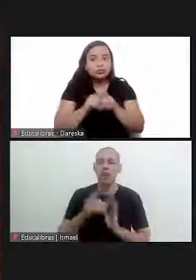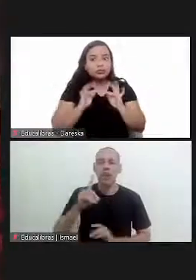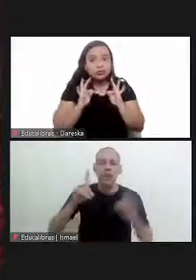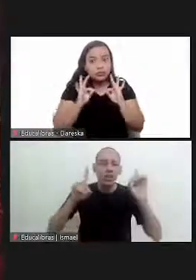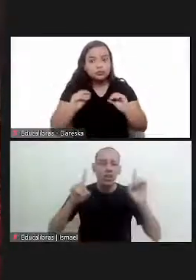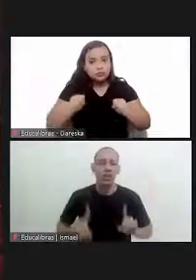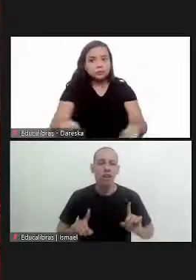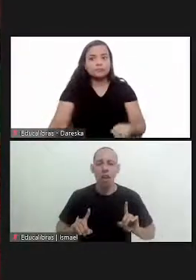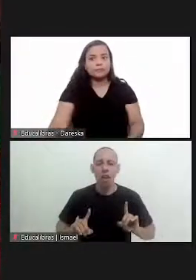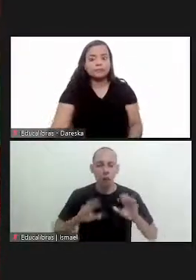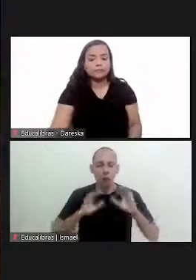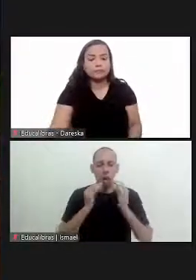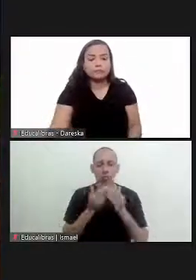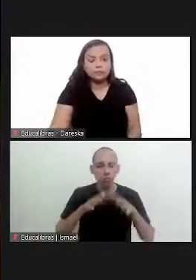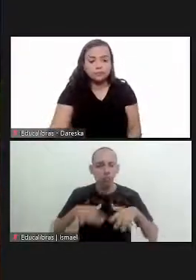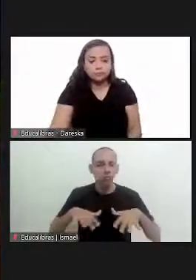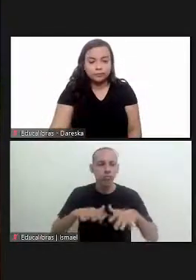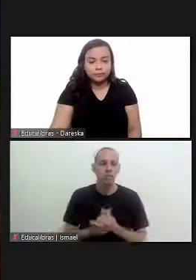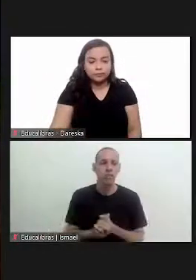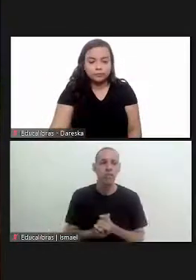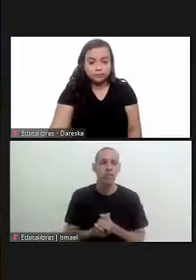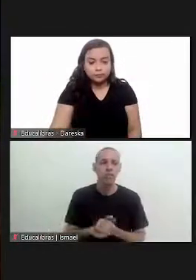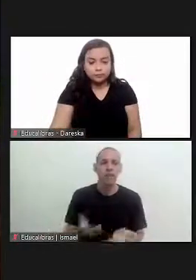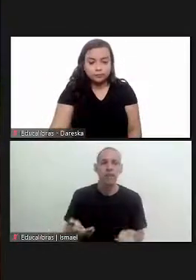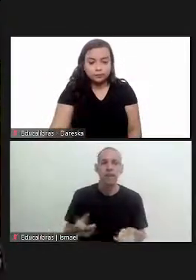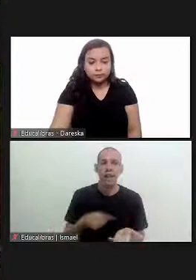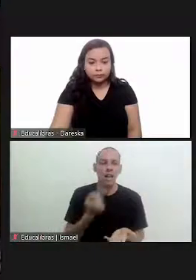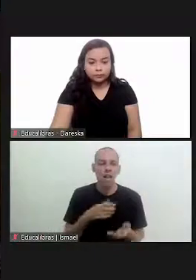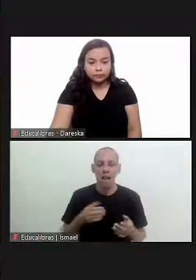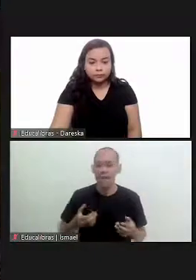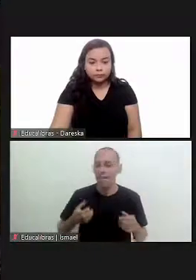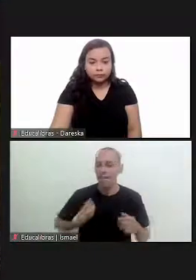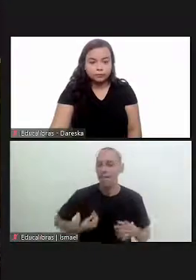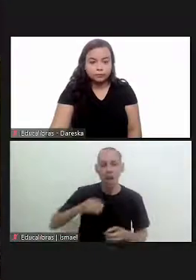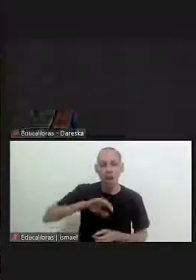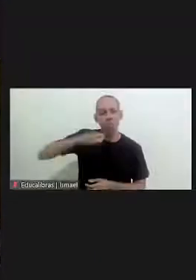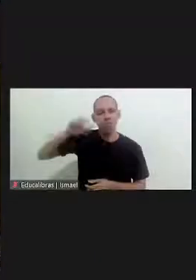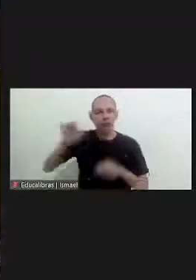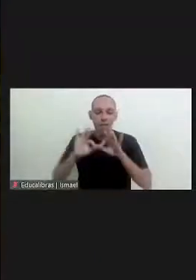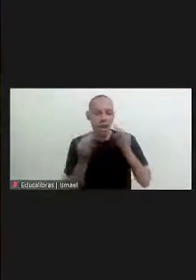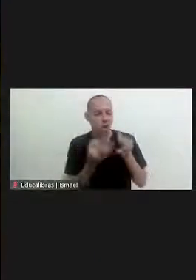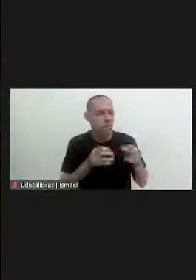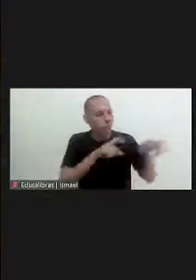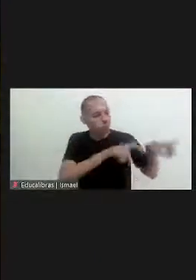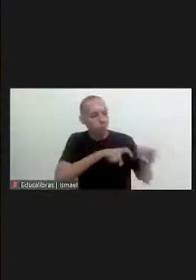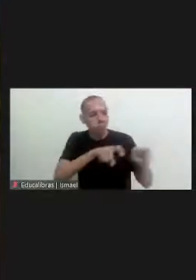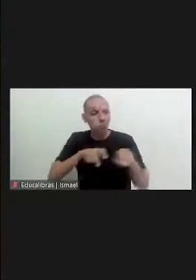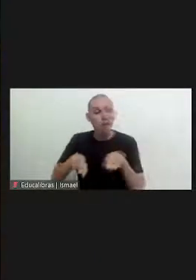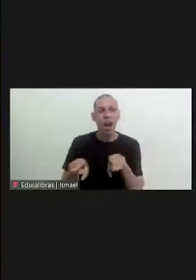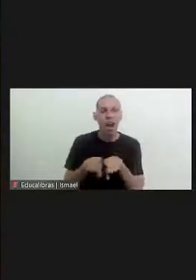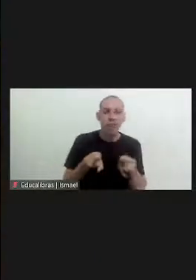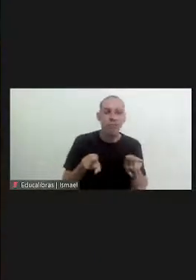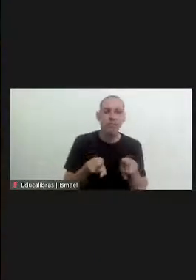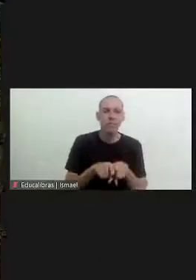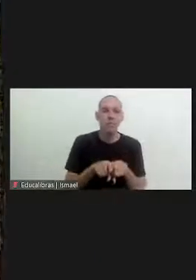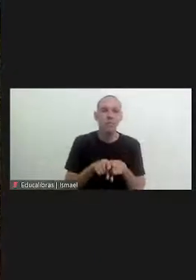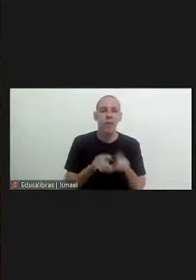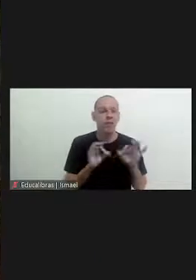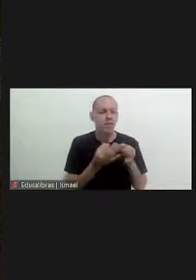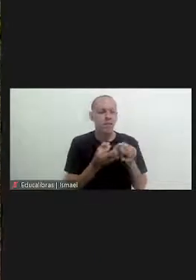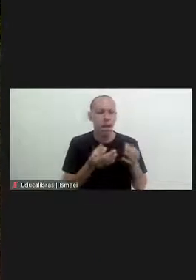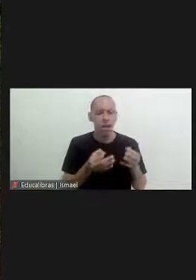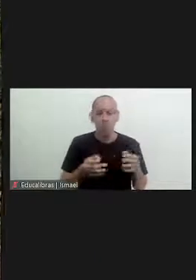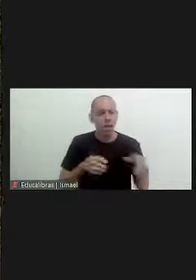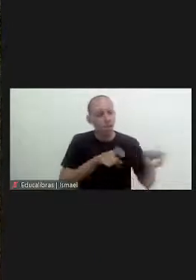all our community's rights the kissing bugs come out from the